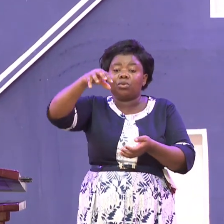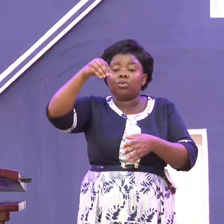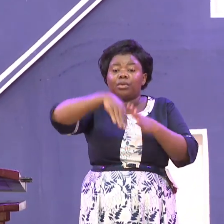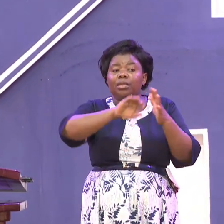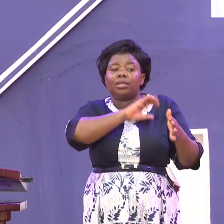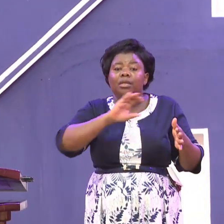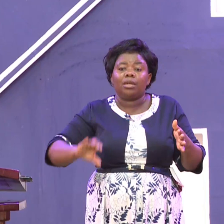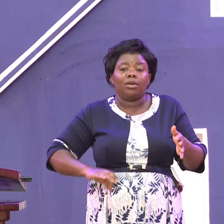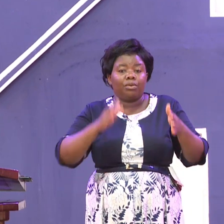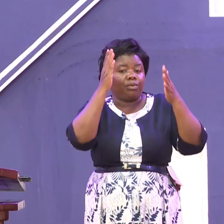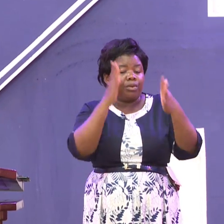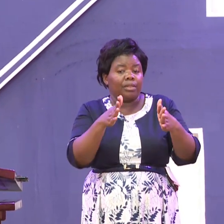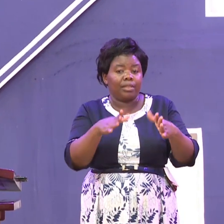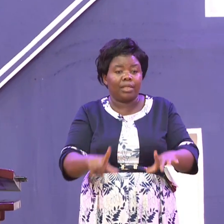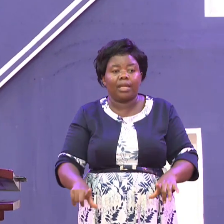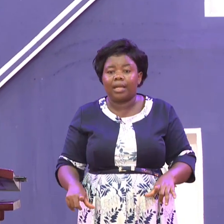Because